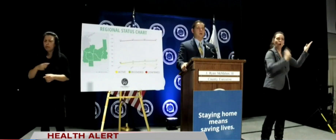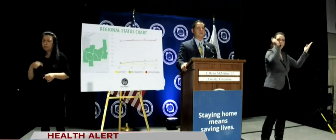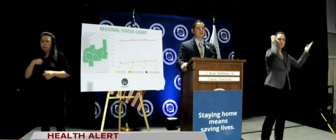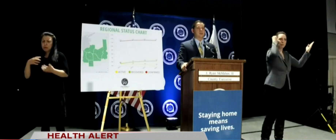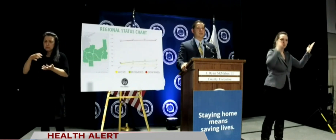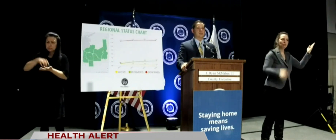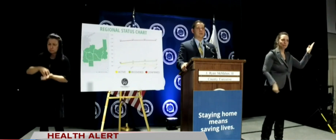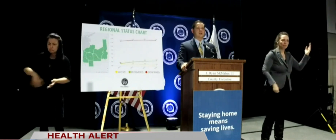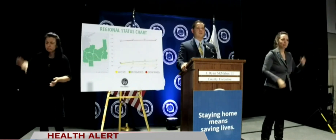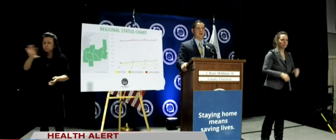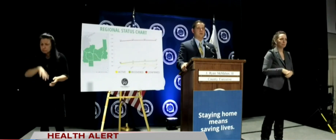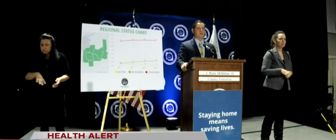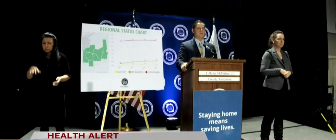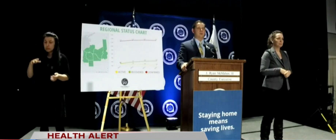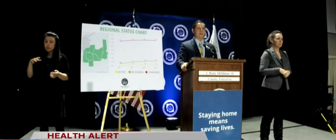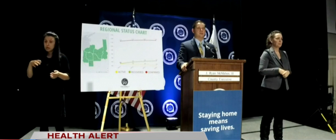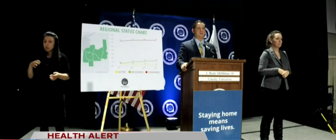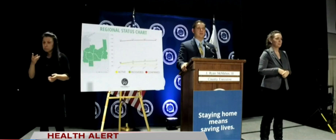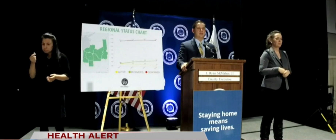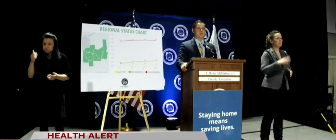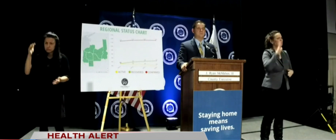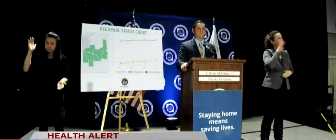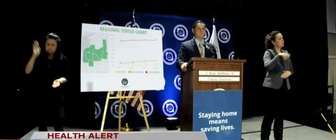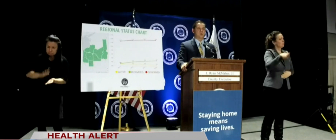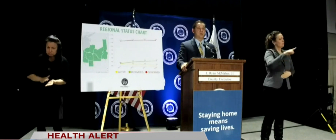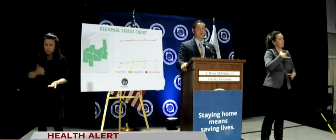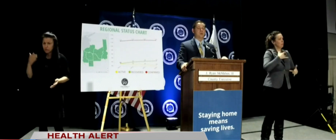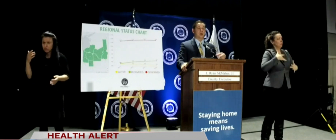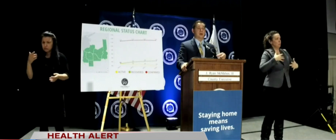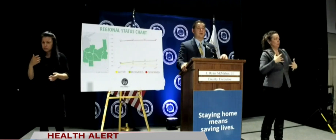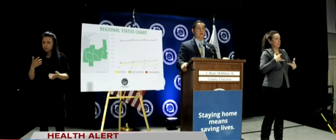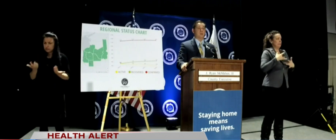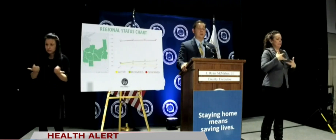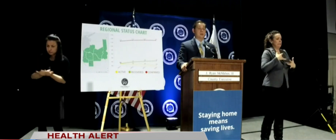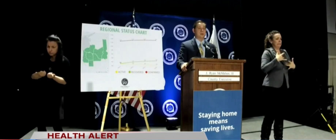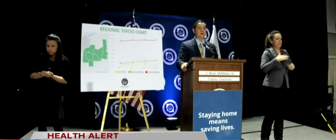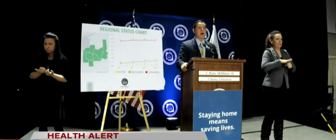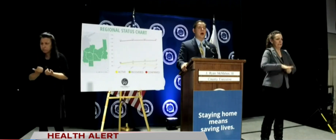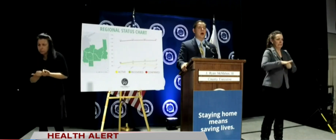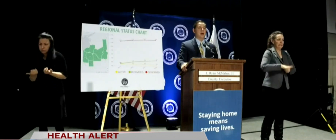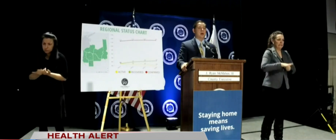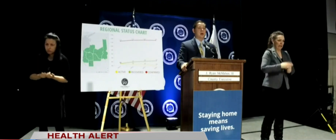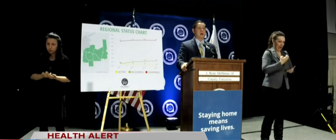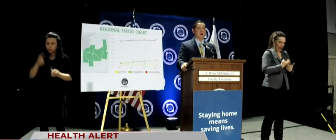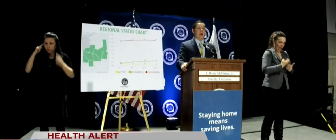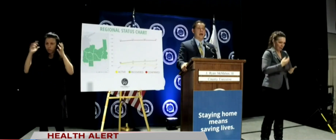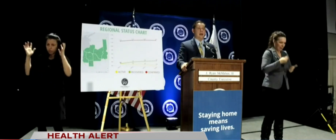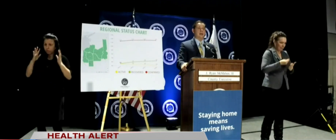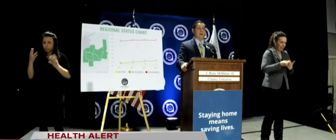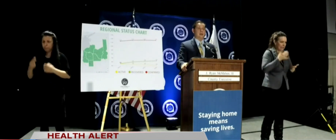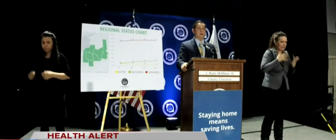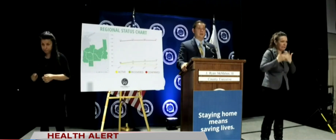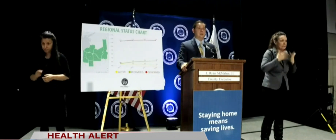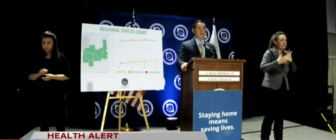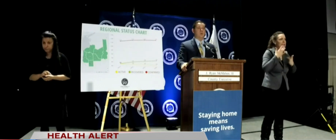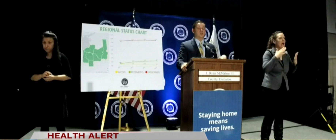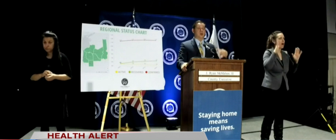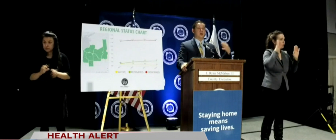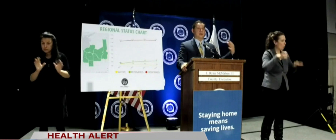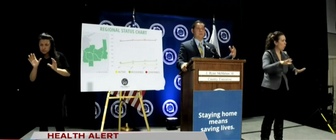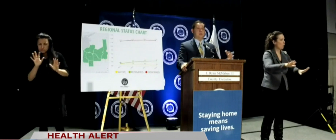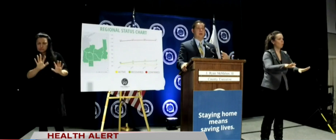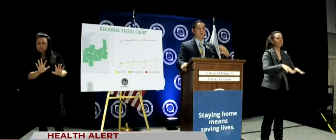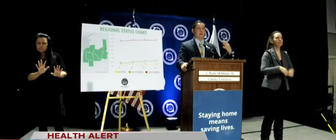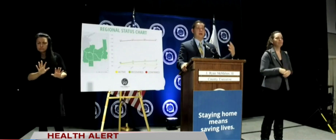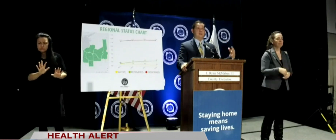many organizations and families are potentially facing, including our county government, I get it. And we're